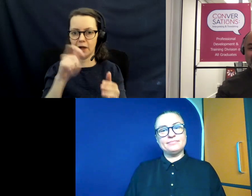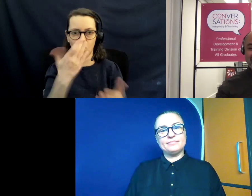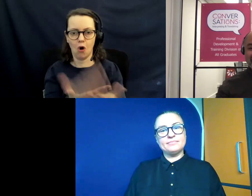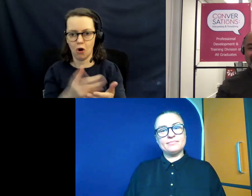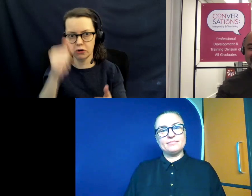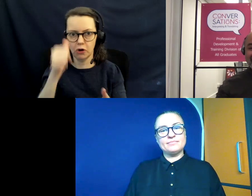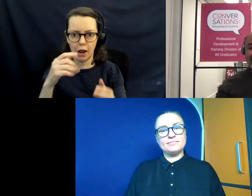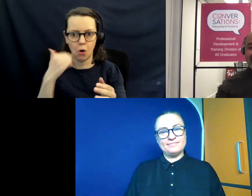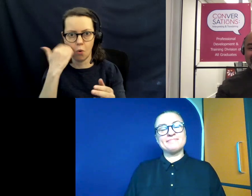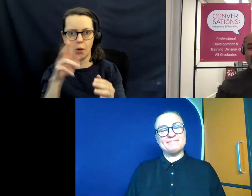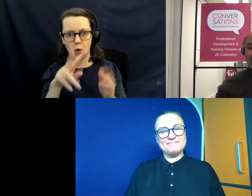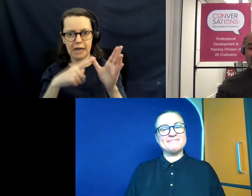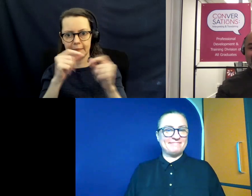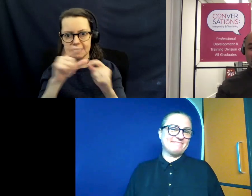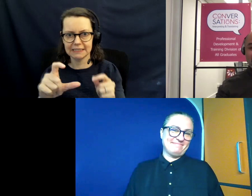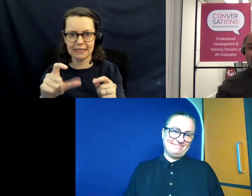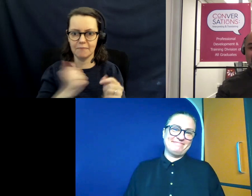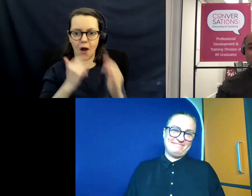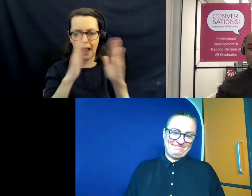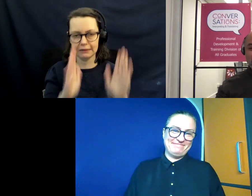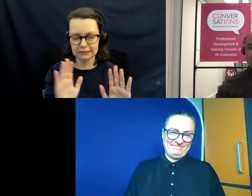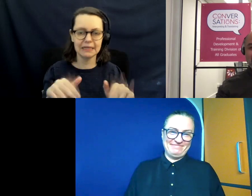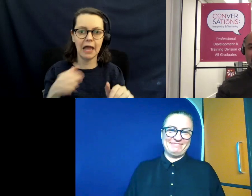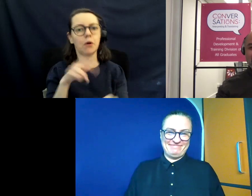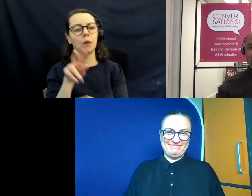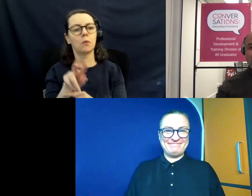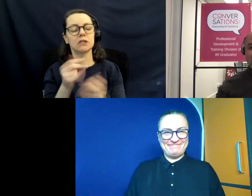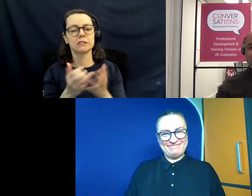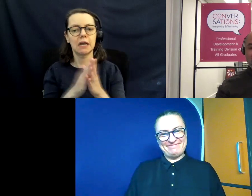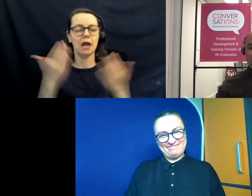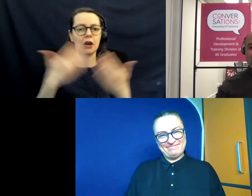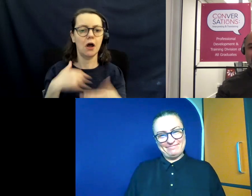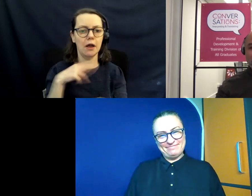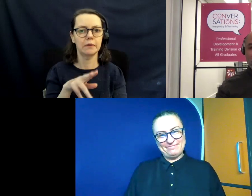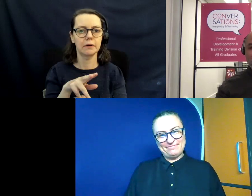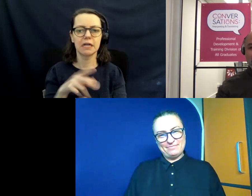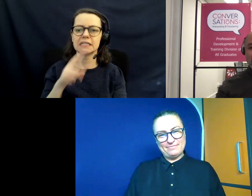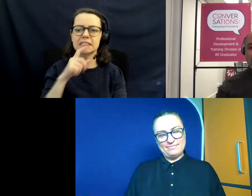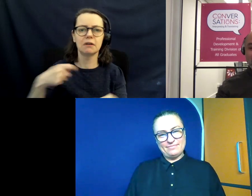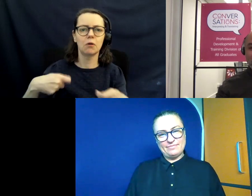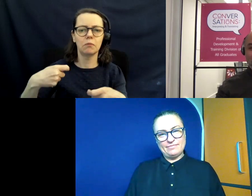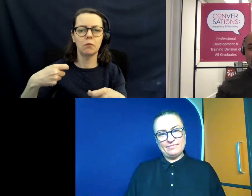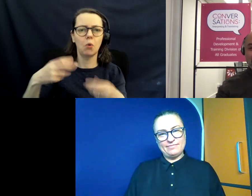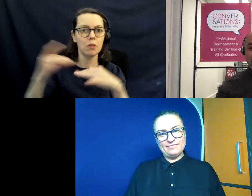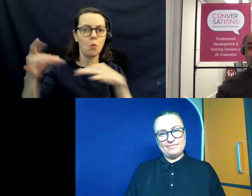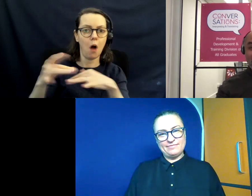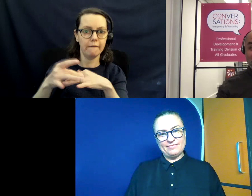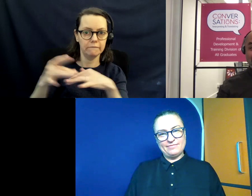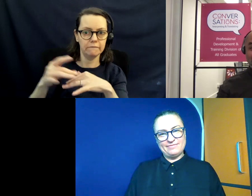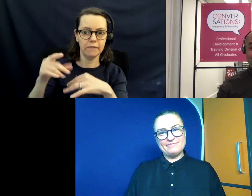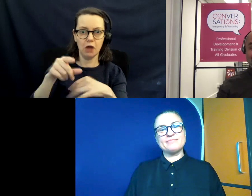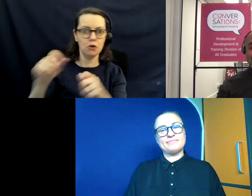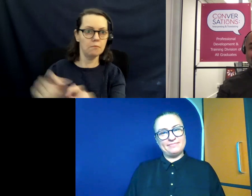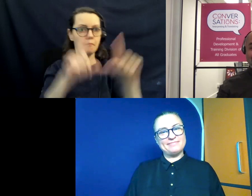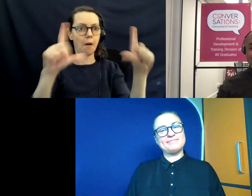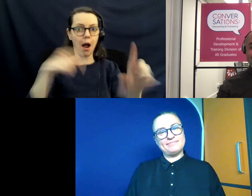on TV at our house, and I was watching it Sunday evening, having dinner with my wife, and then you popped up. I'm like, oh my